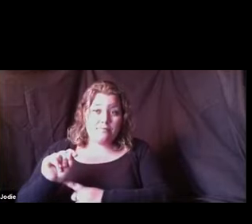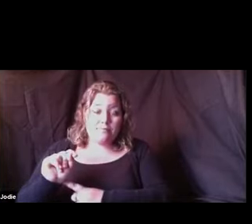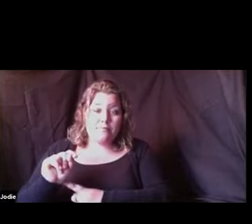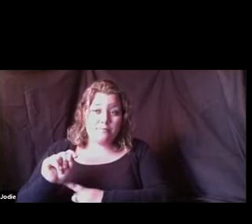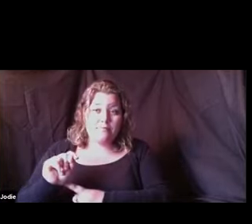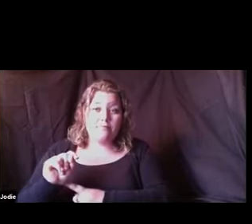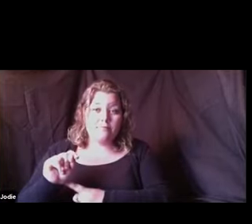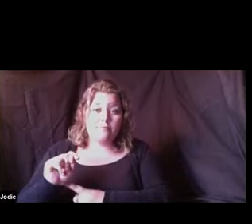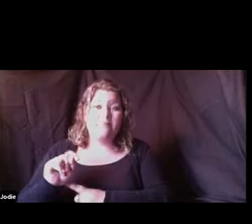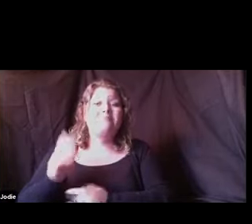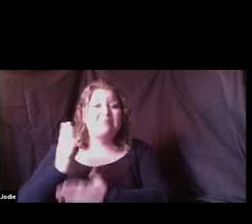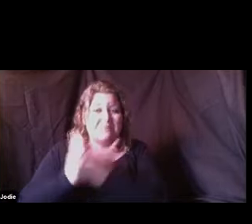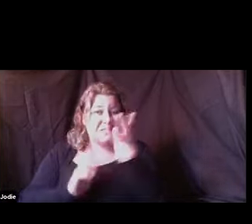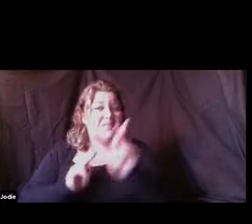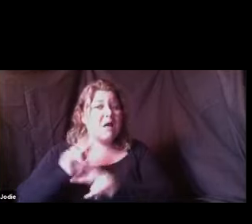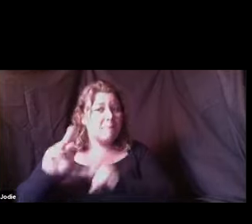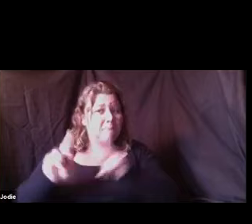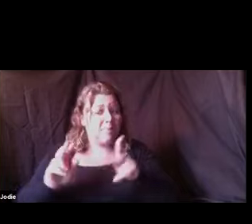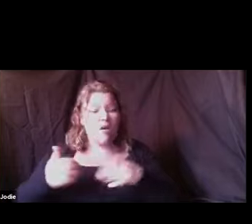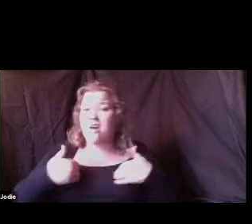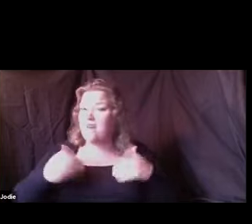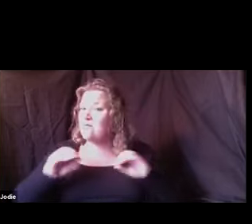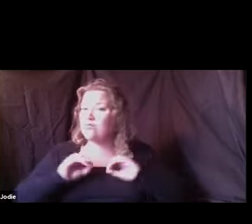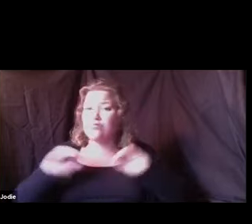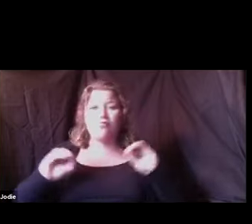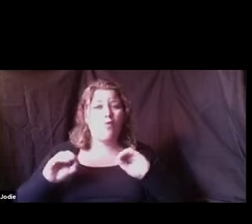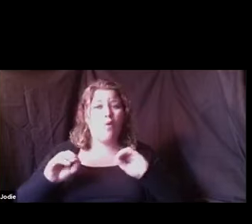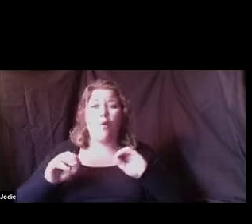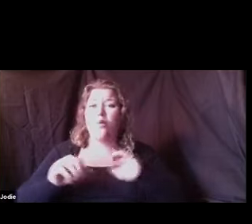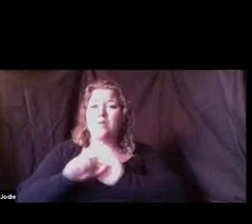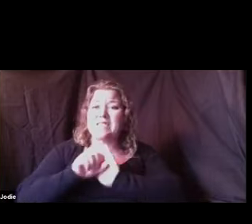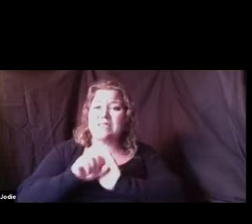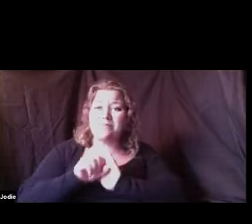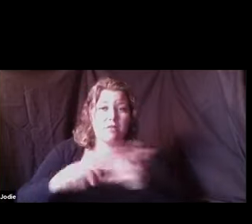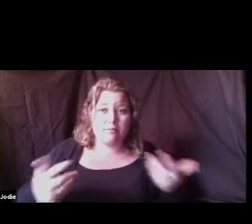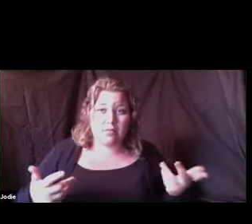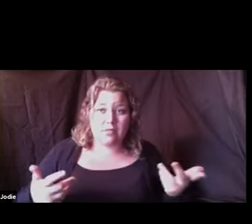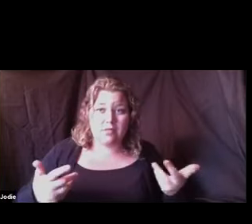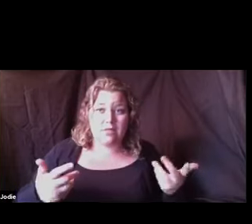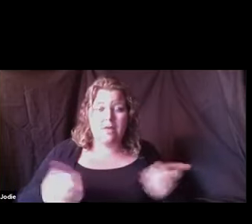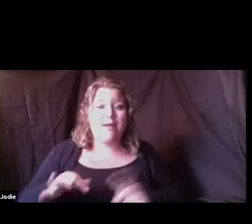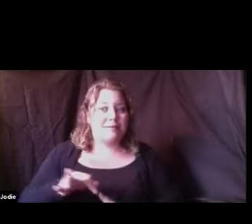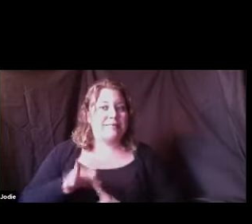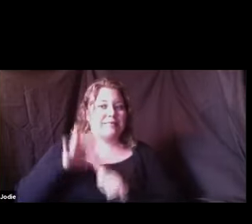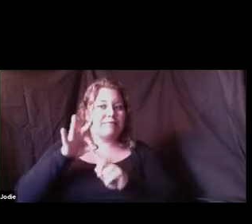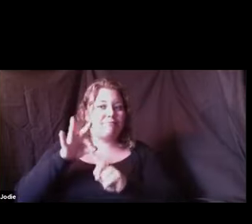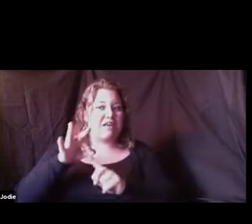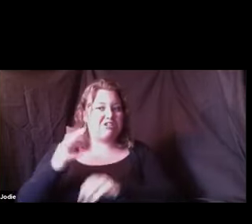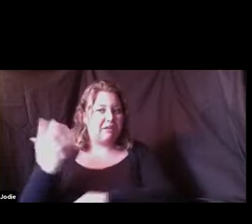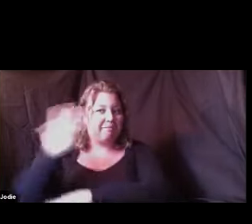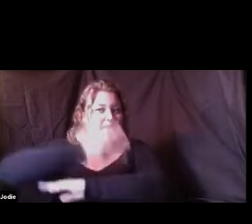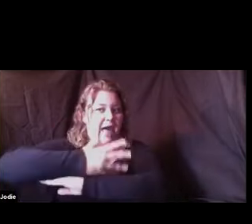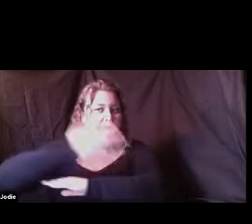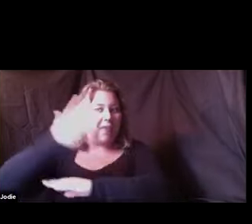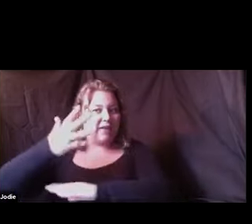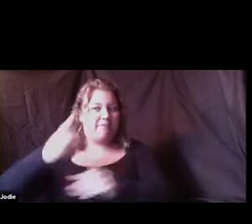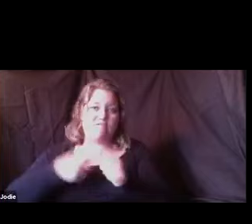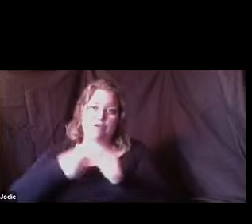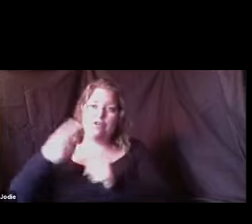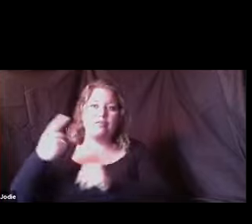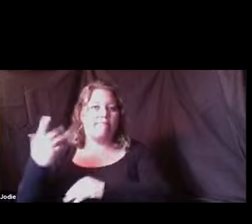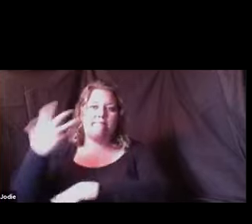are asymptomatic carriers, especially for the first up to 5 days of having the